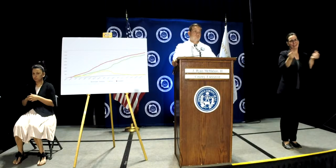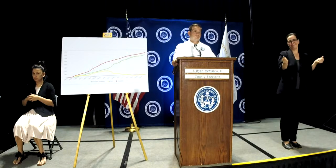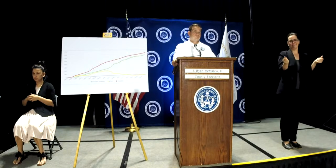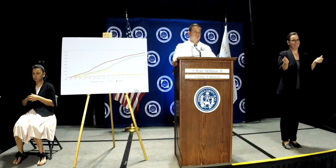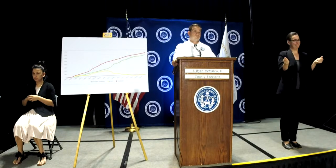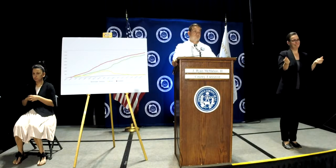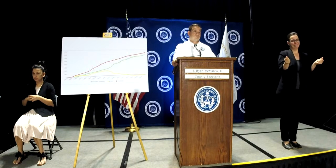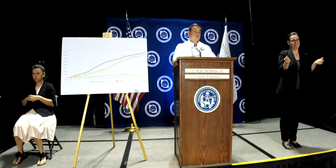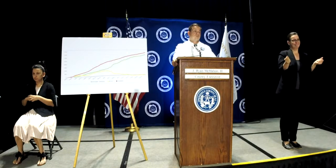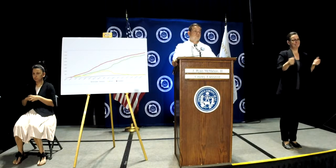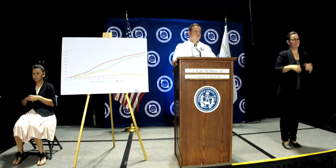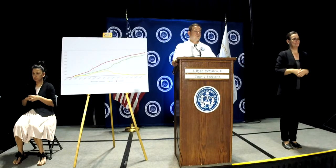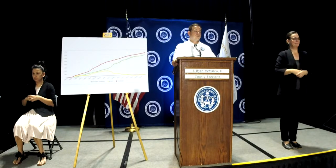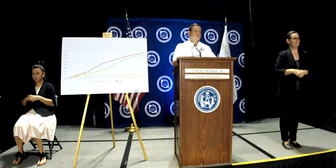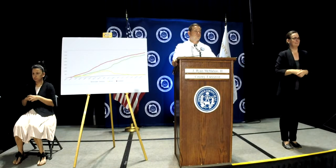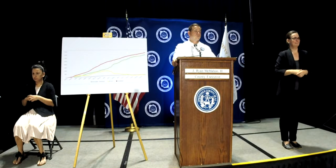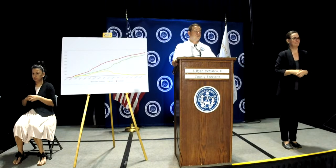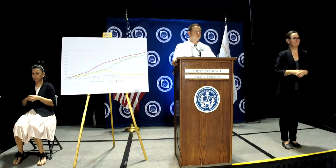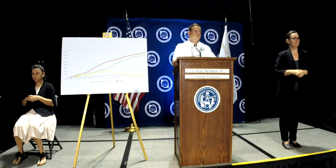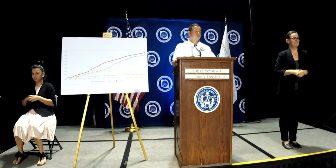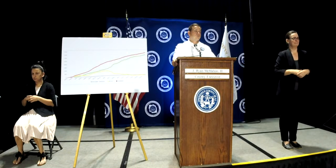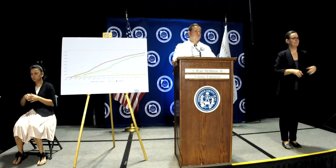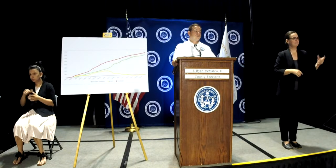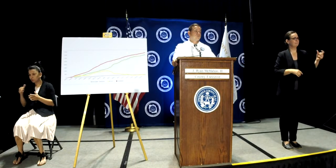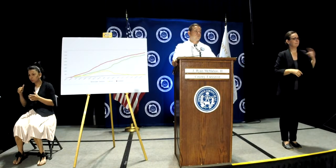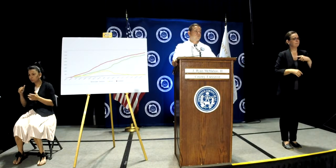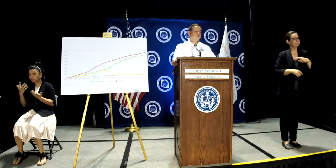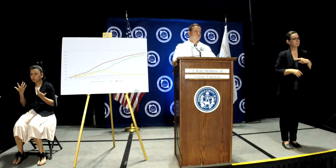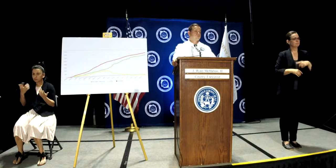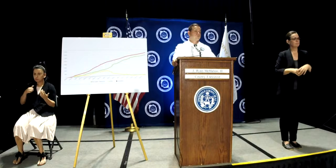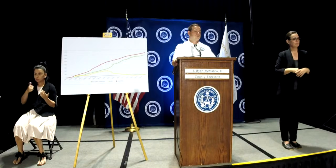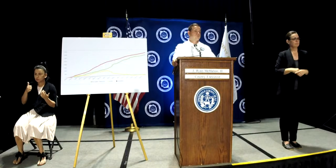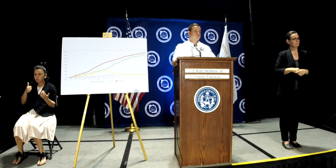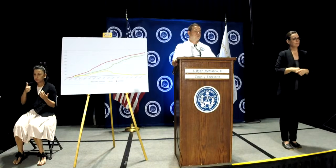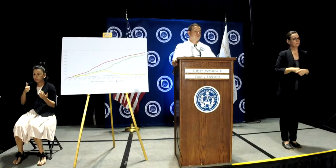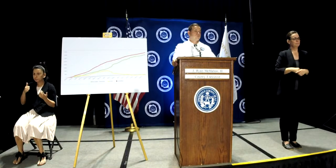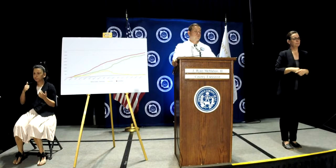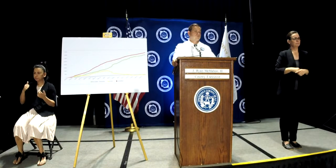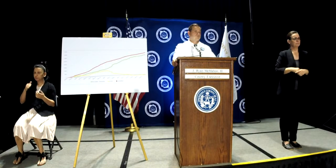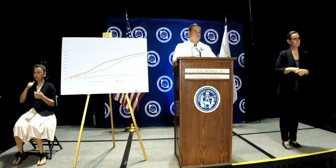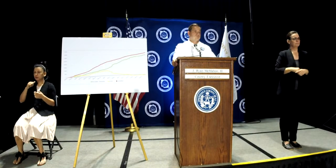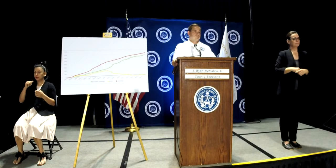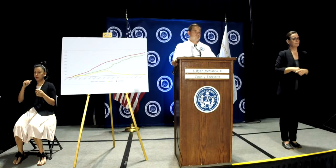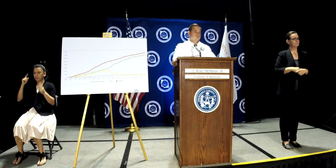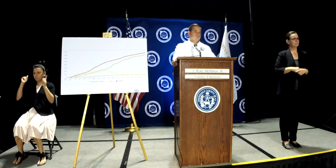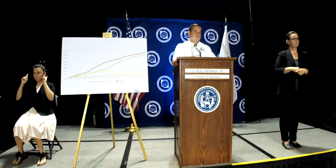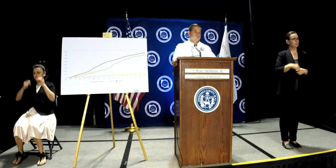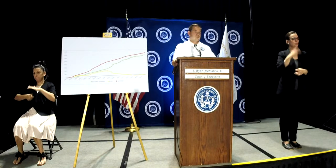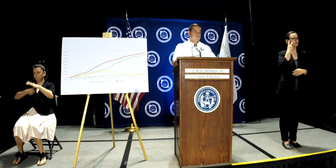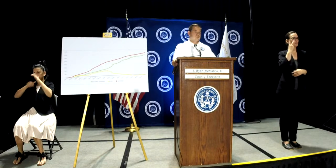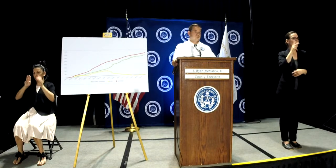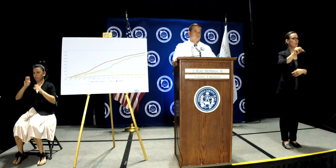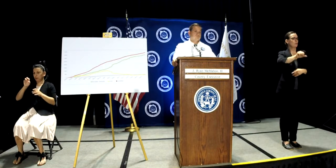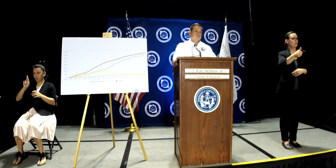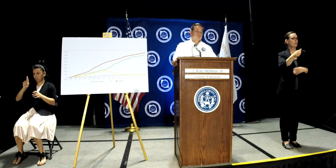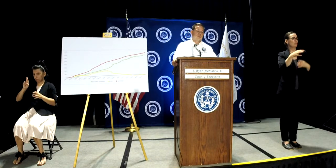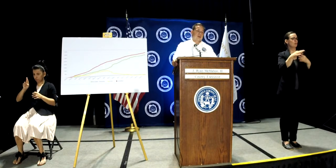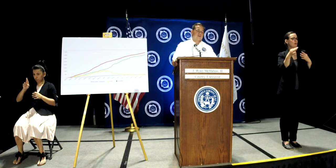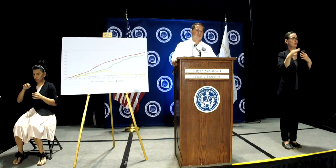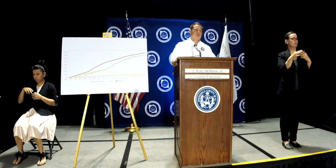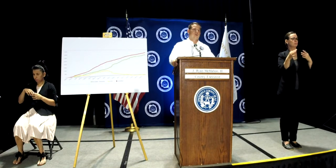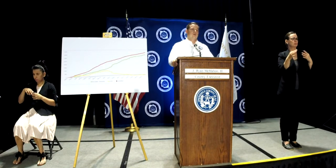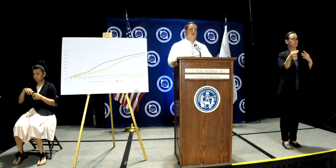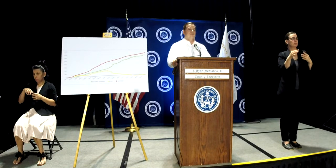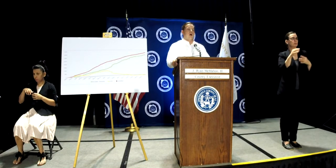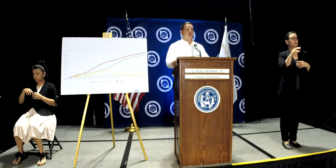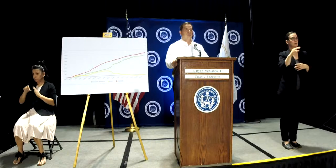other options? I saw a headline today that Mayor de Blasio in New York City was going to try and get a loan from the state to delay layoffs down there. Yeah,